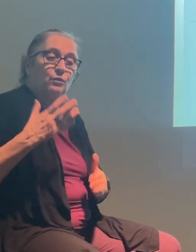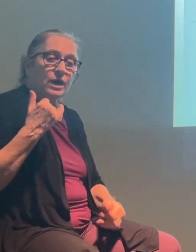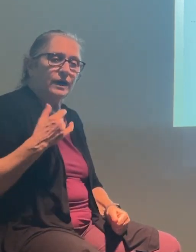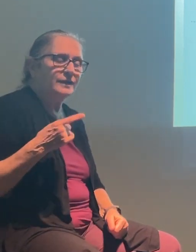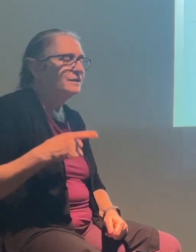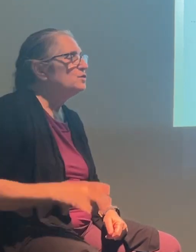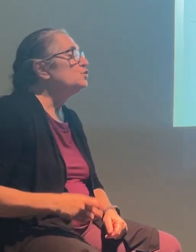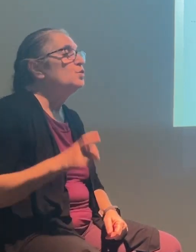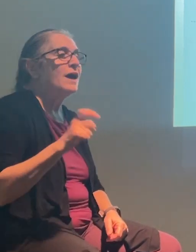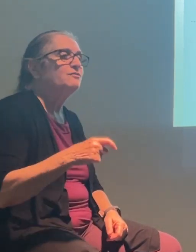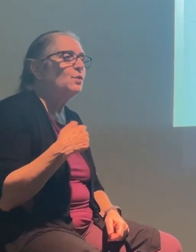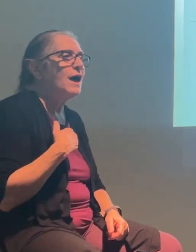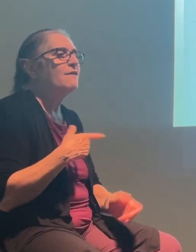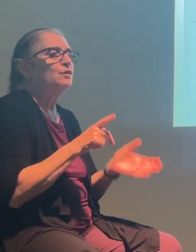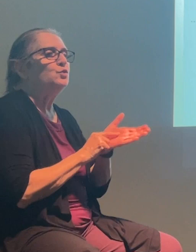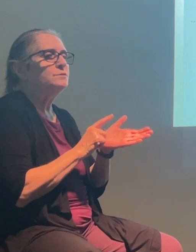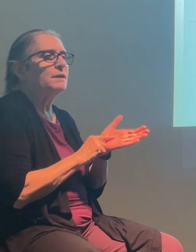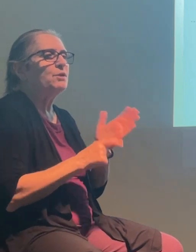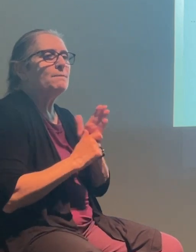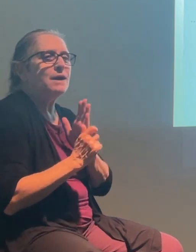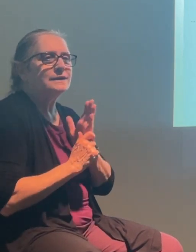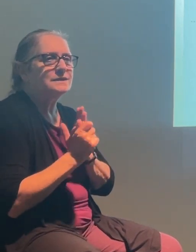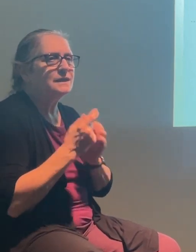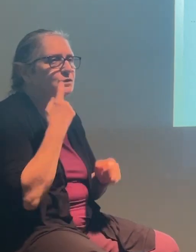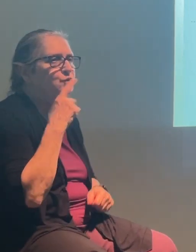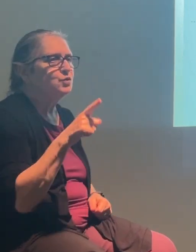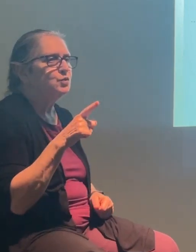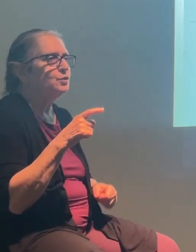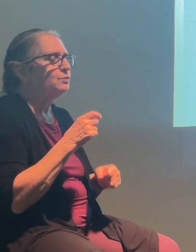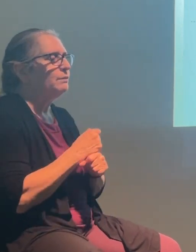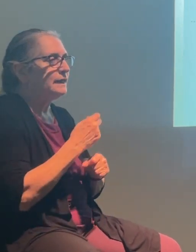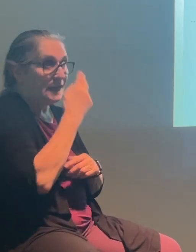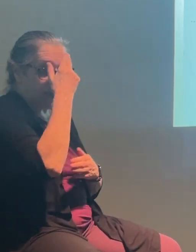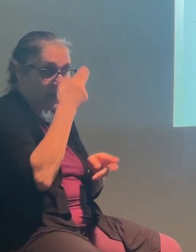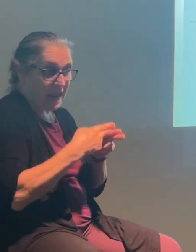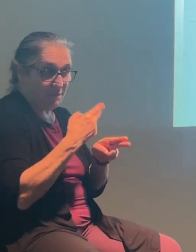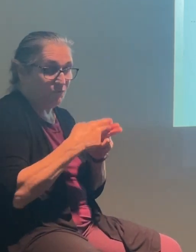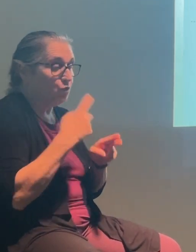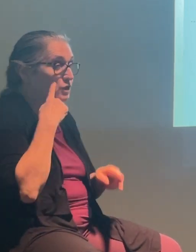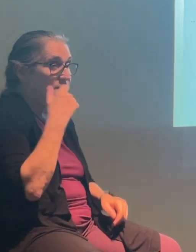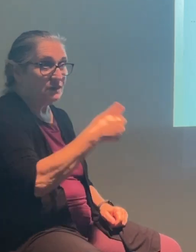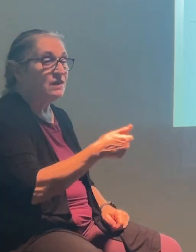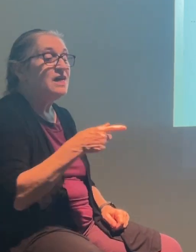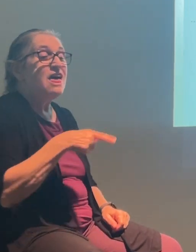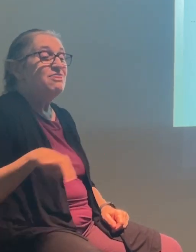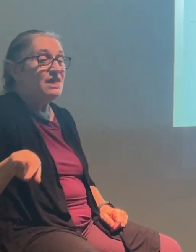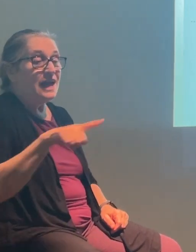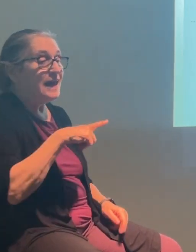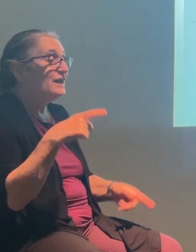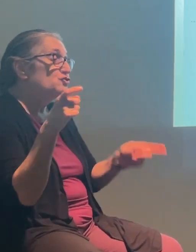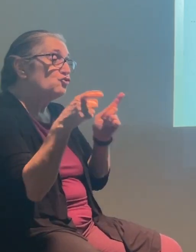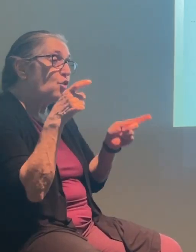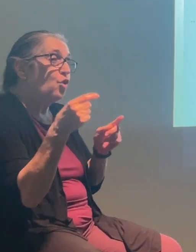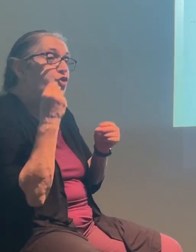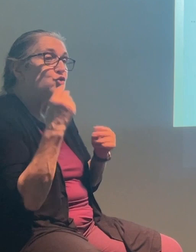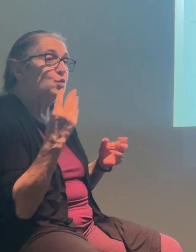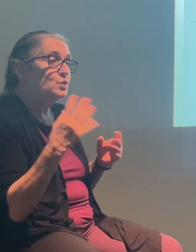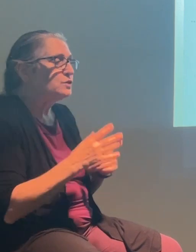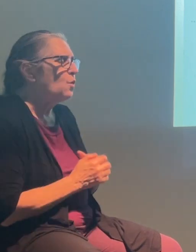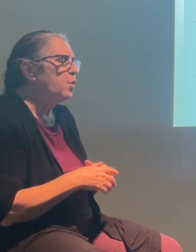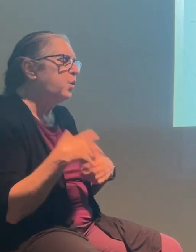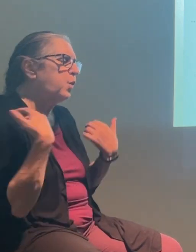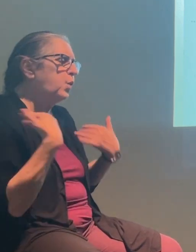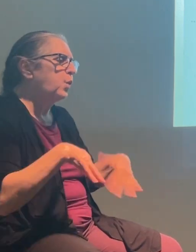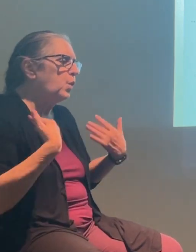needed them. You needed the newspaper and the magazine in order to make a name for yourself. They controlled the news. So they were super